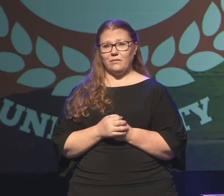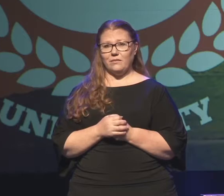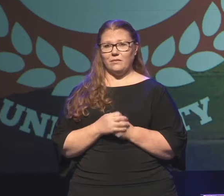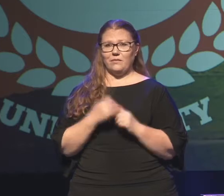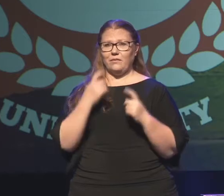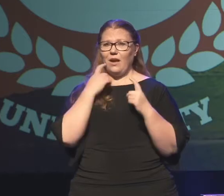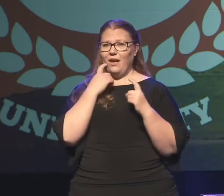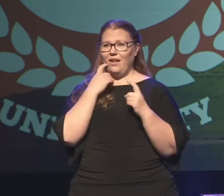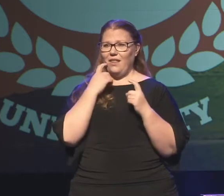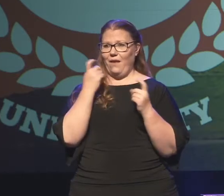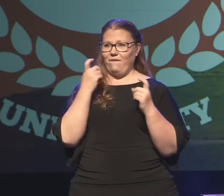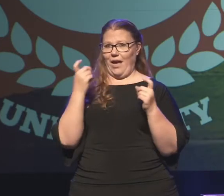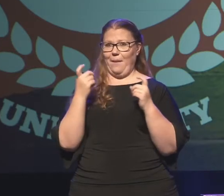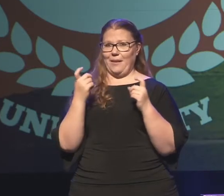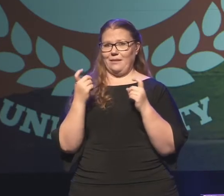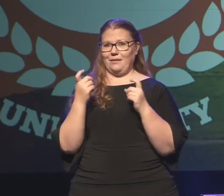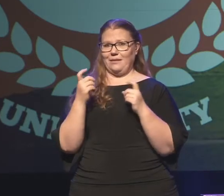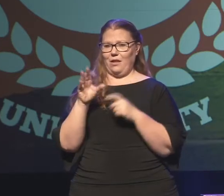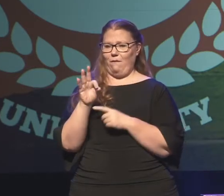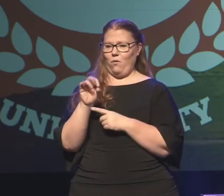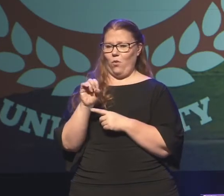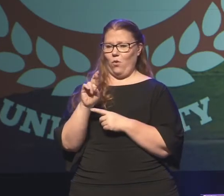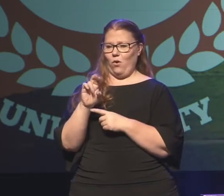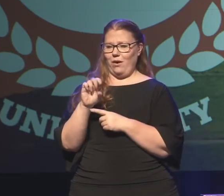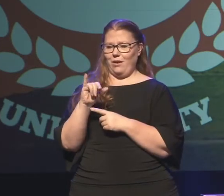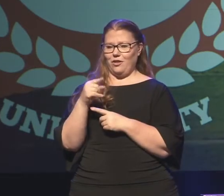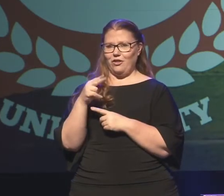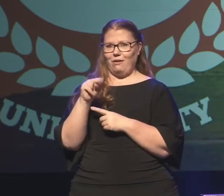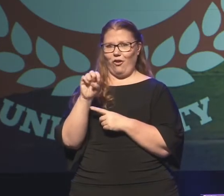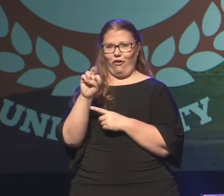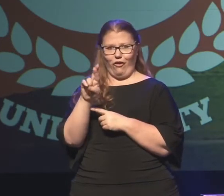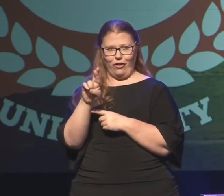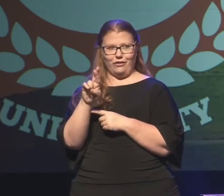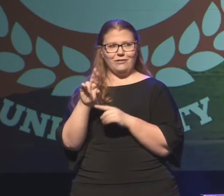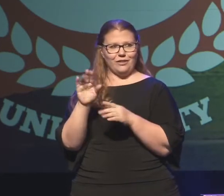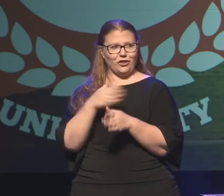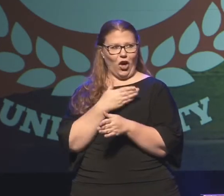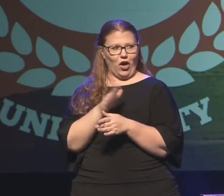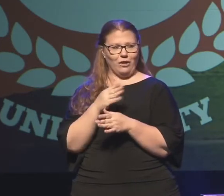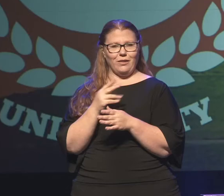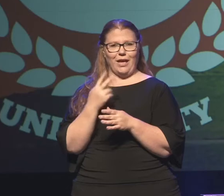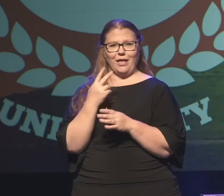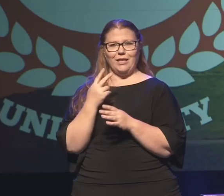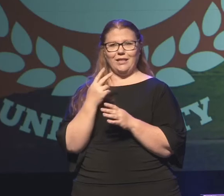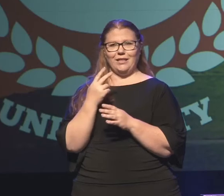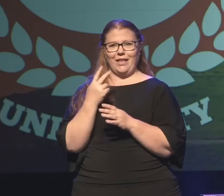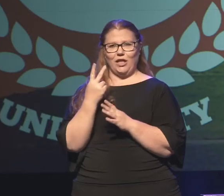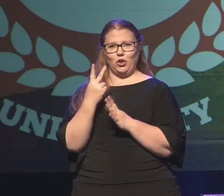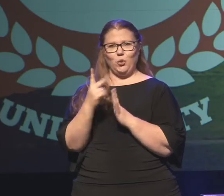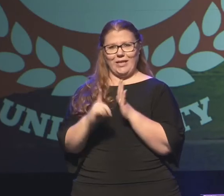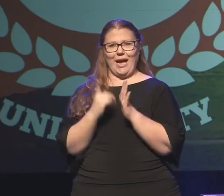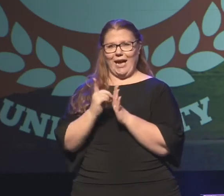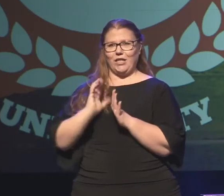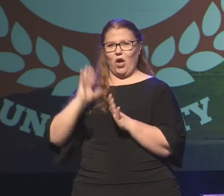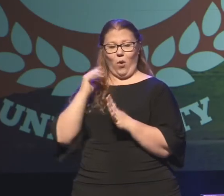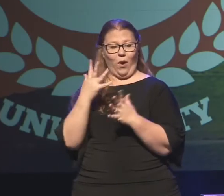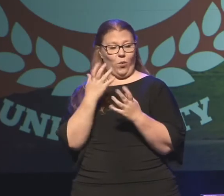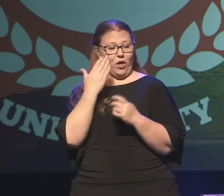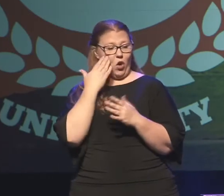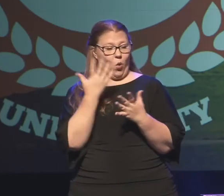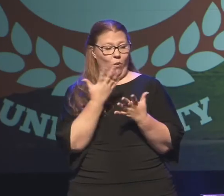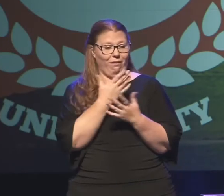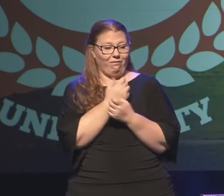Famous Foreigner song from a couple of years ago, like 2 decades ago. I want to know what love is. And what's the next